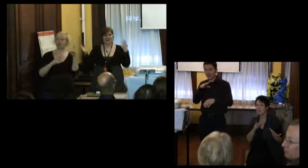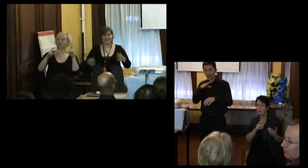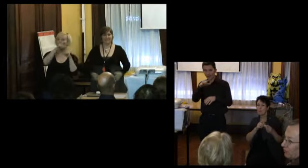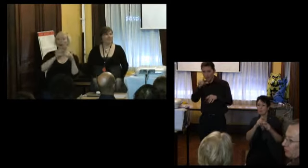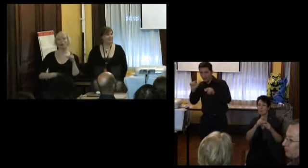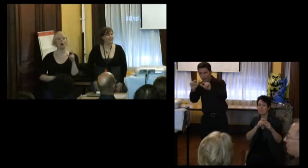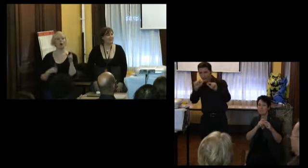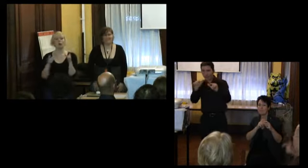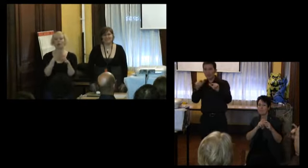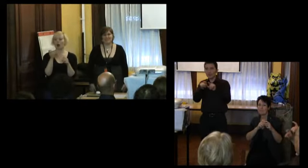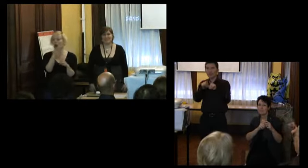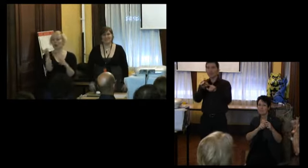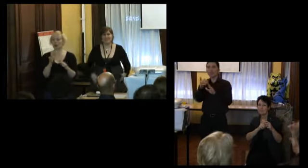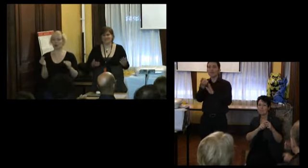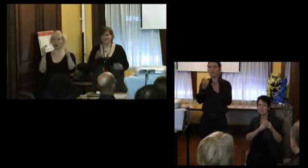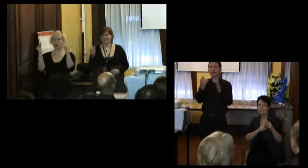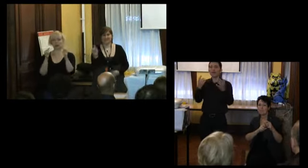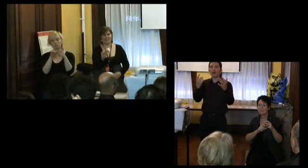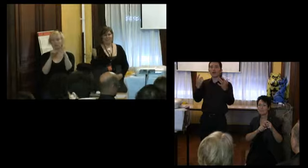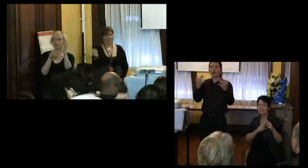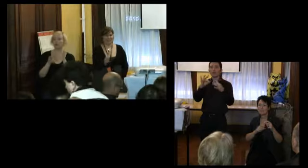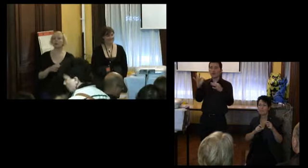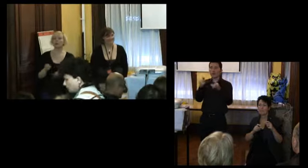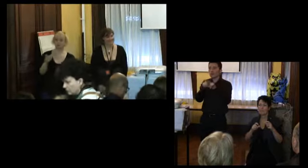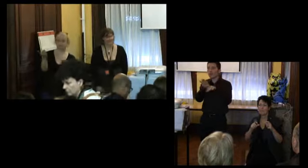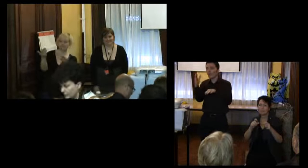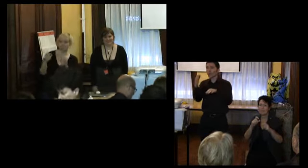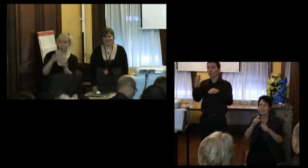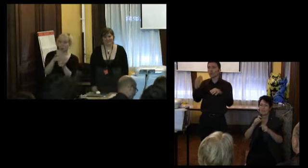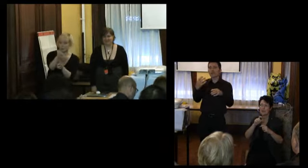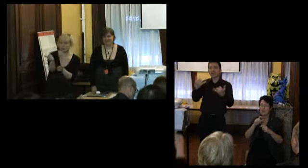are from other organizations, so I can't remember.